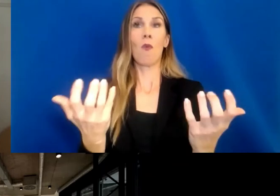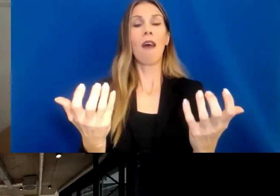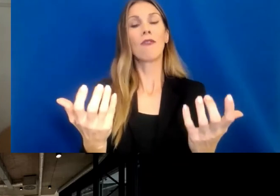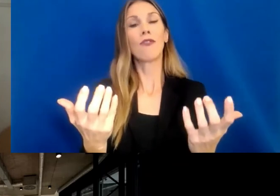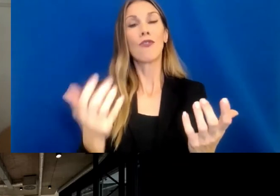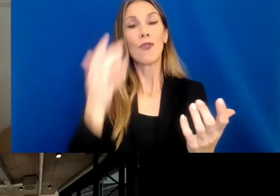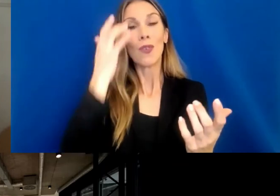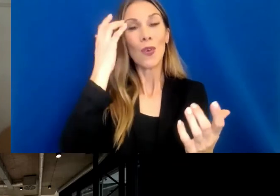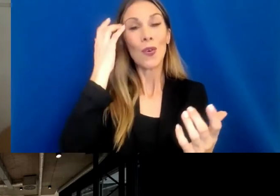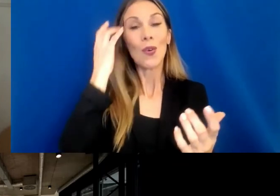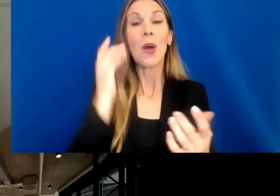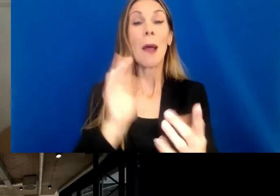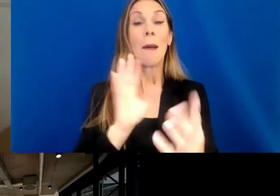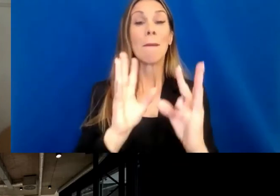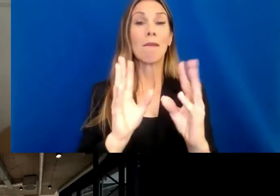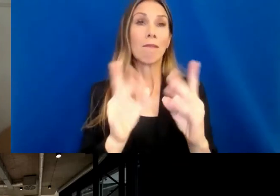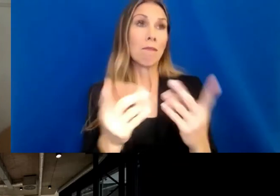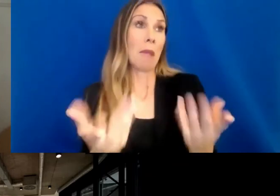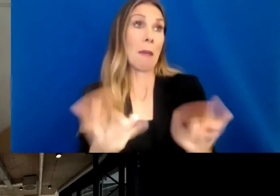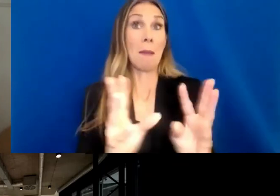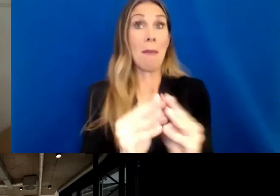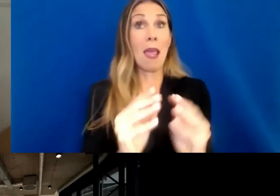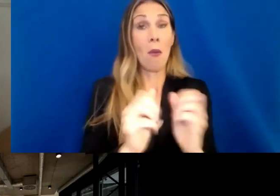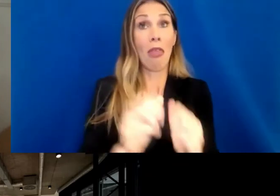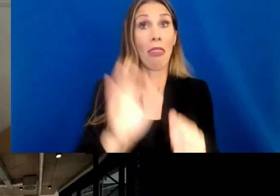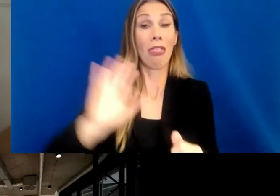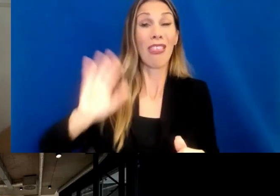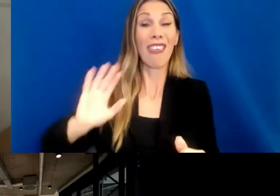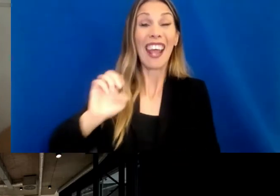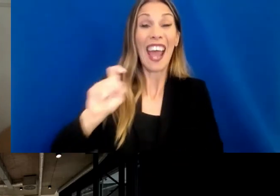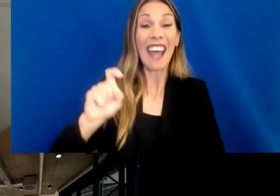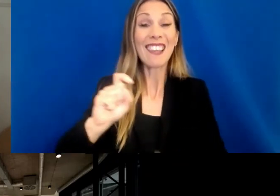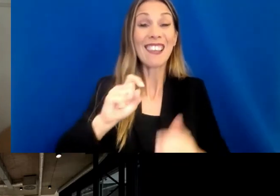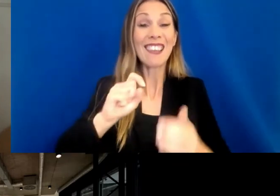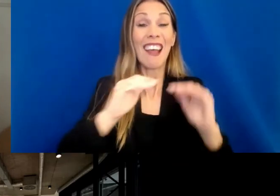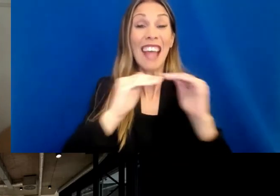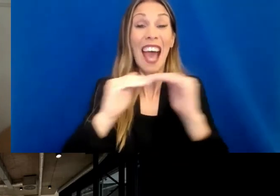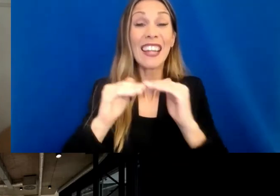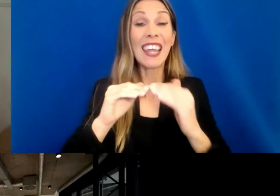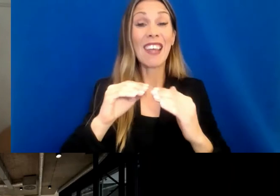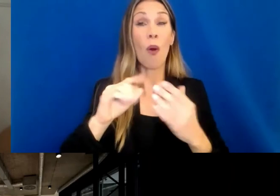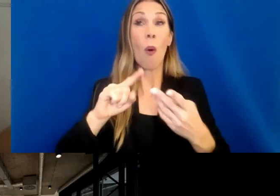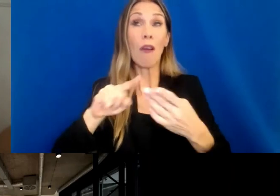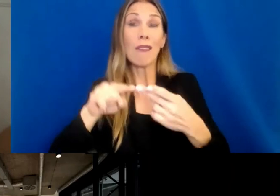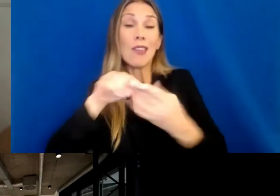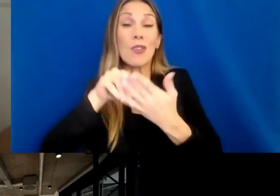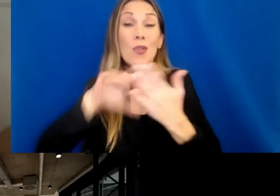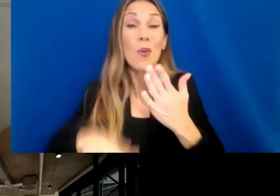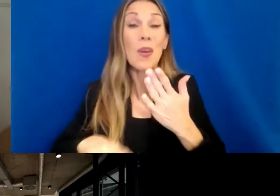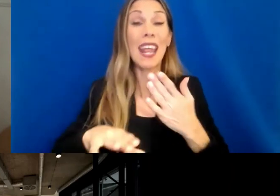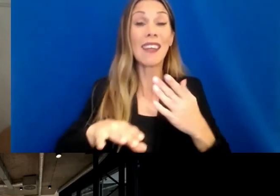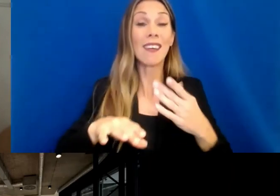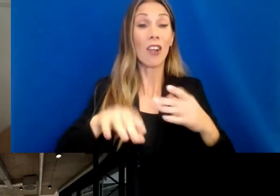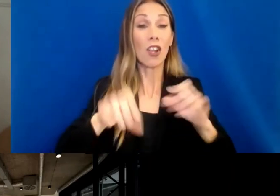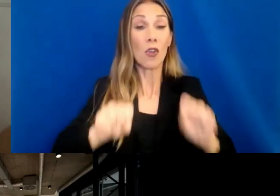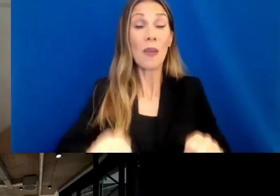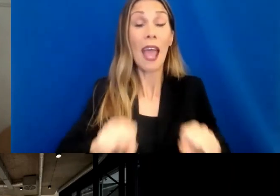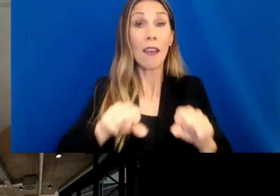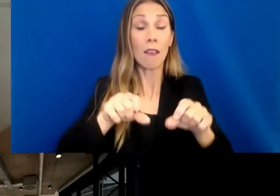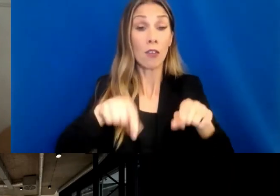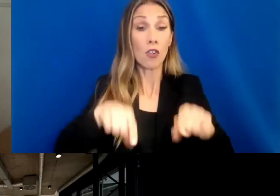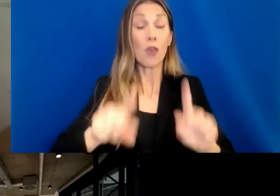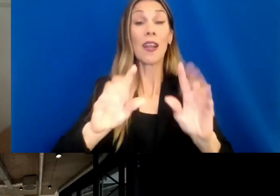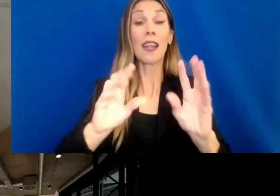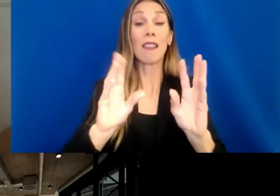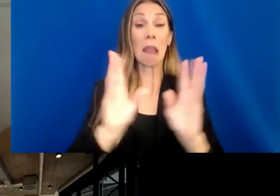a former colleague or student that's in the platform at that time, you will be able to, within the platform, send a